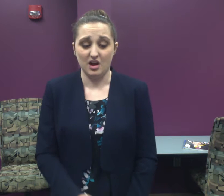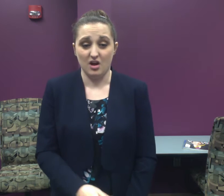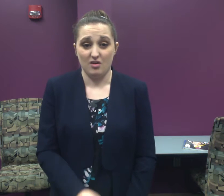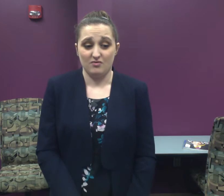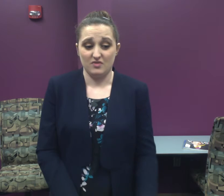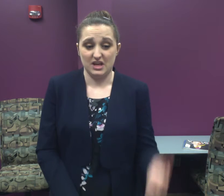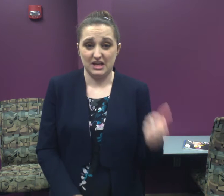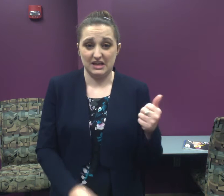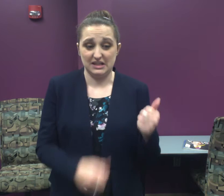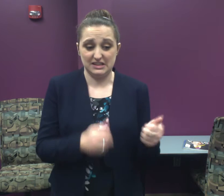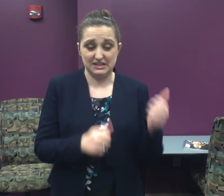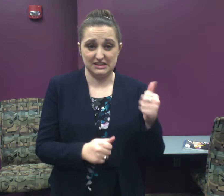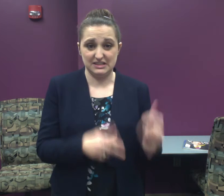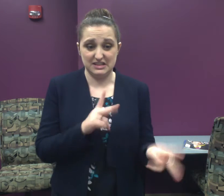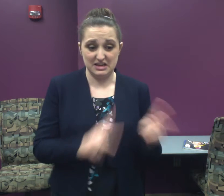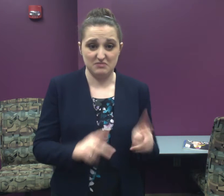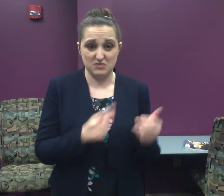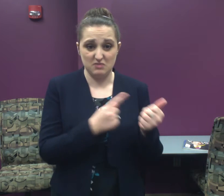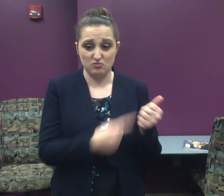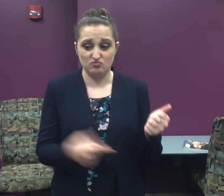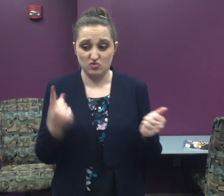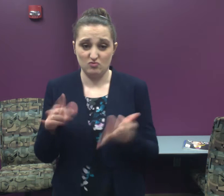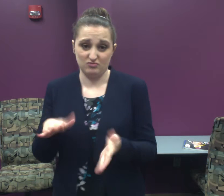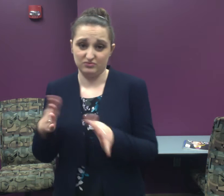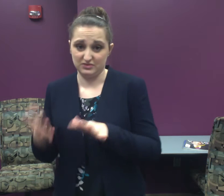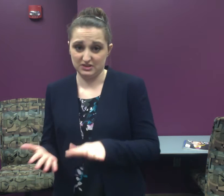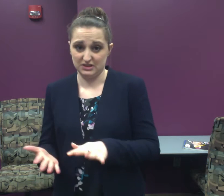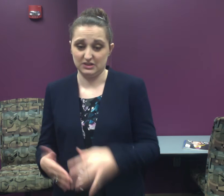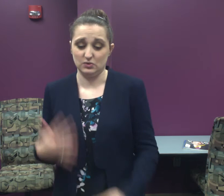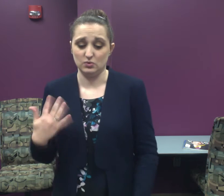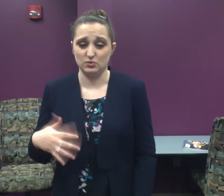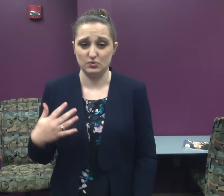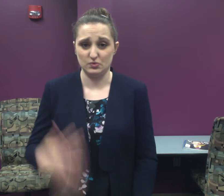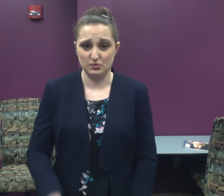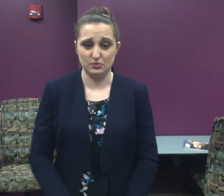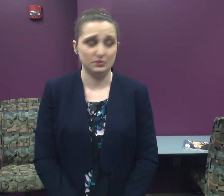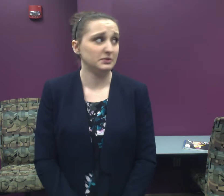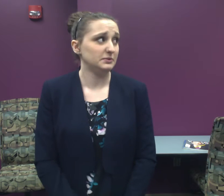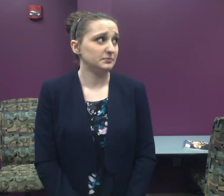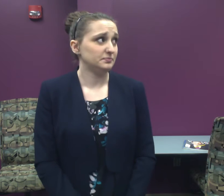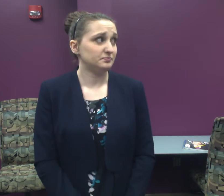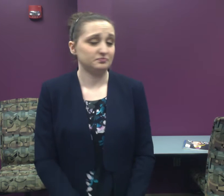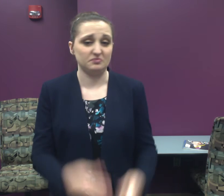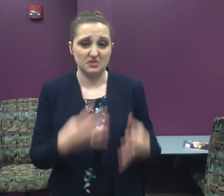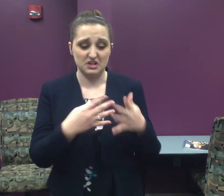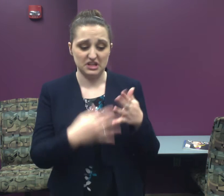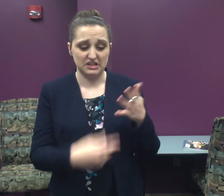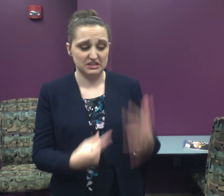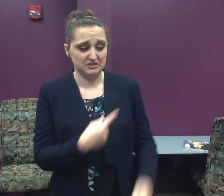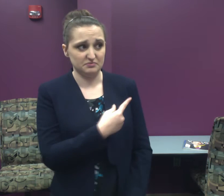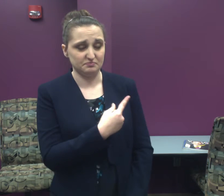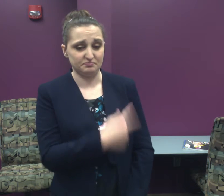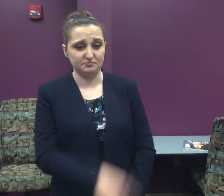the number of people who were 20 in 1939 and those who were 40 in 1959. All right? So if you look